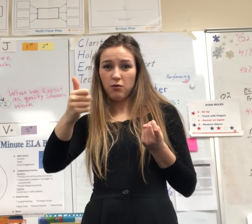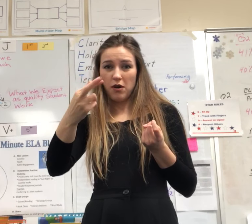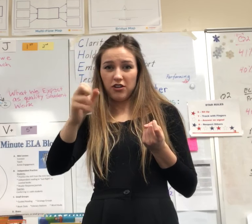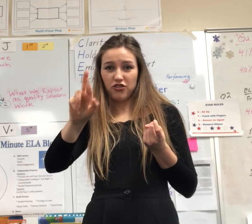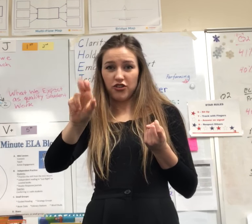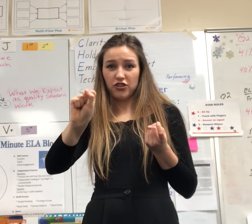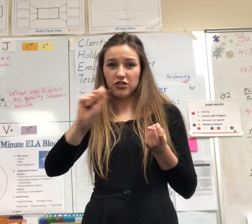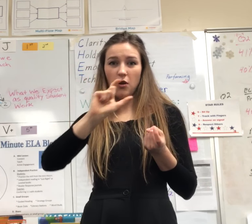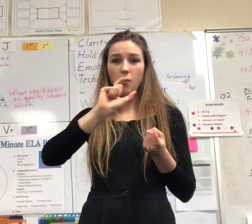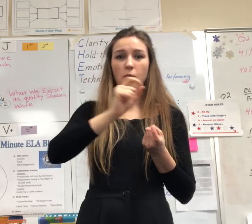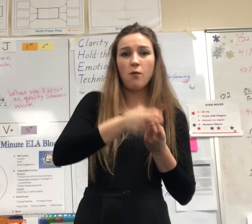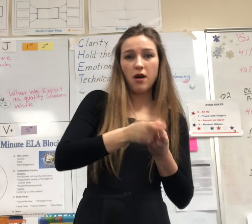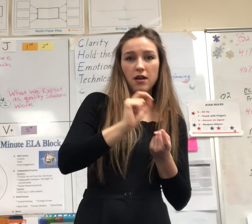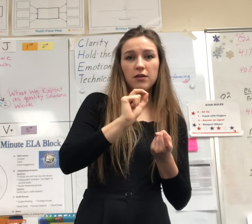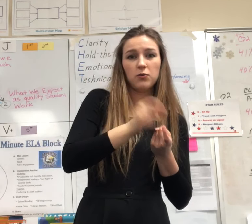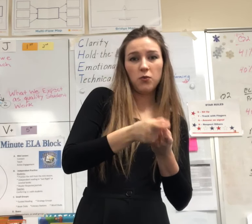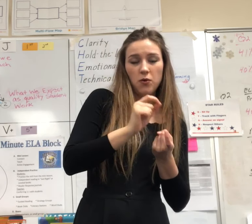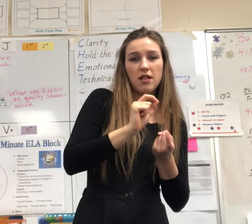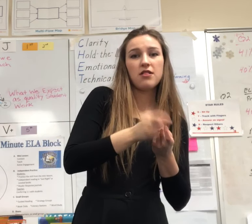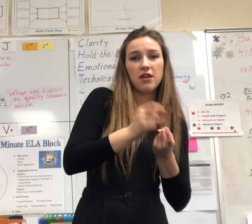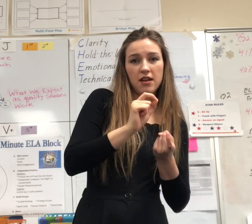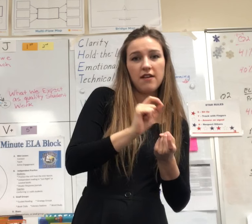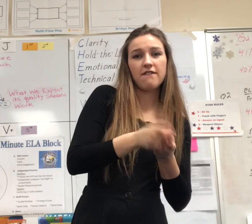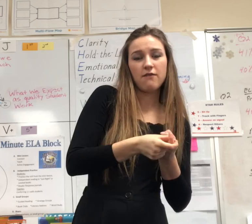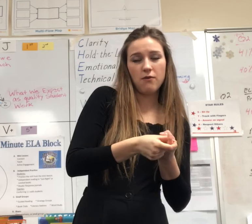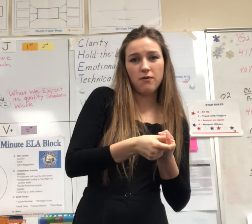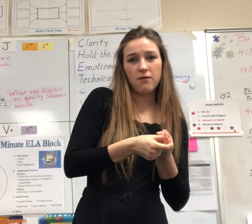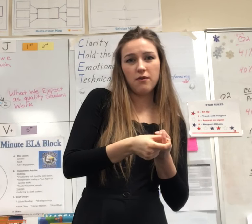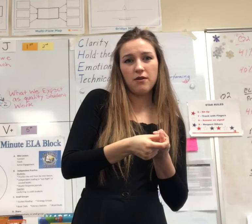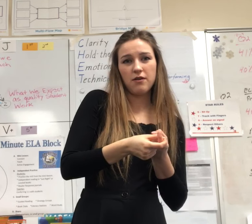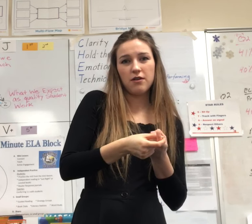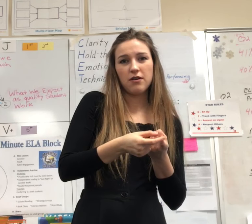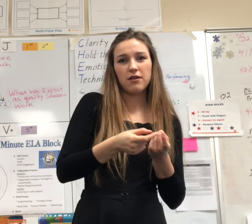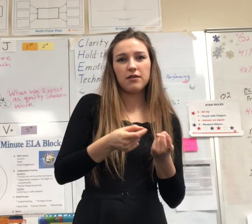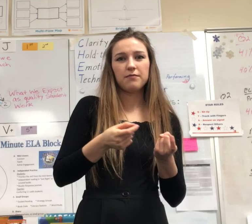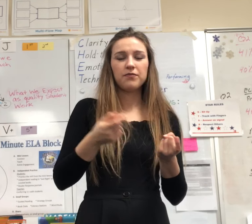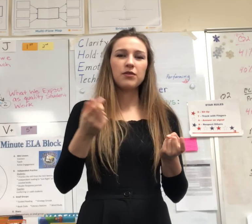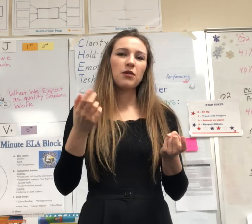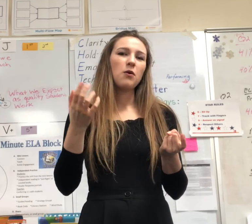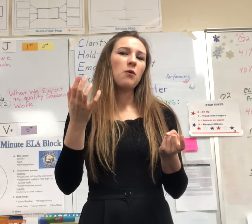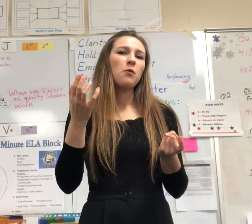to be different than if I had 8 small washers? How's that going to be different, do you think?